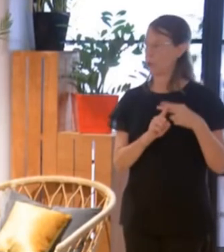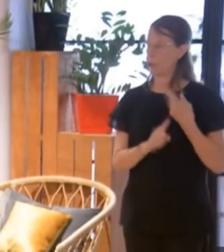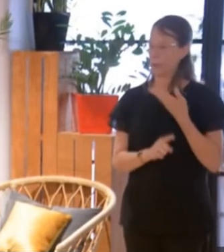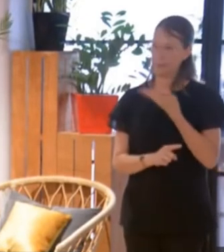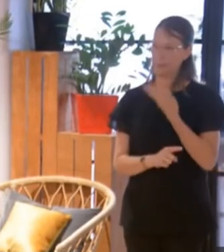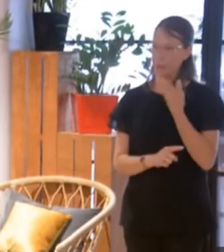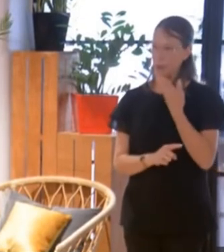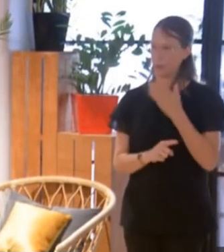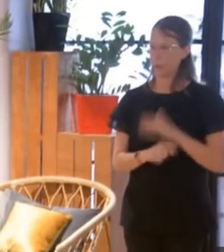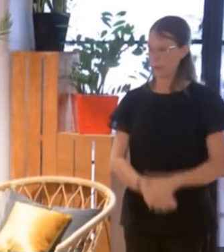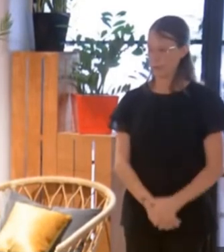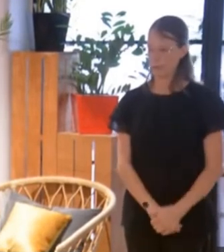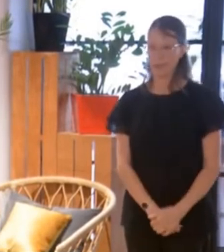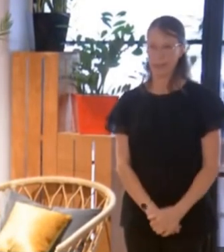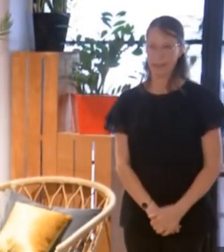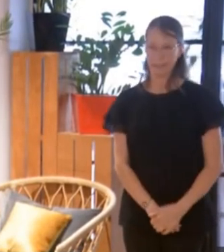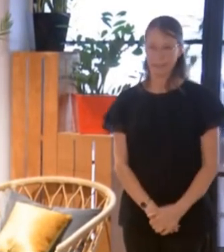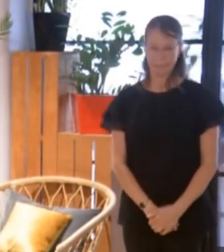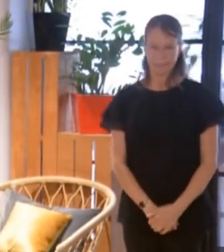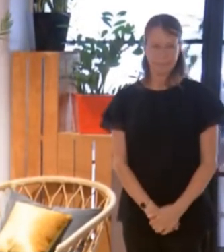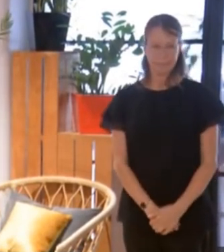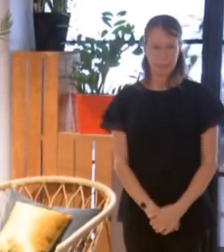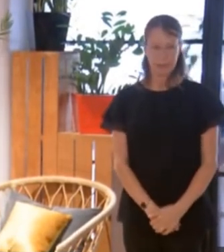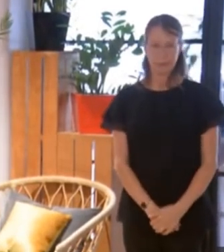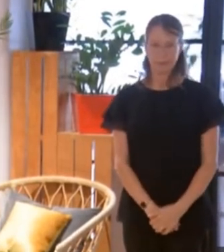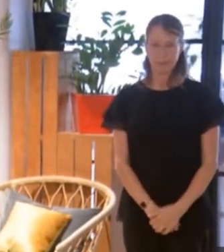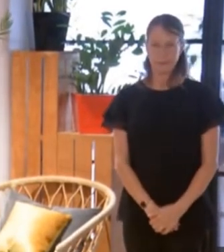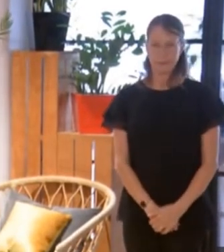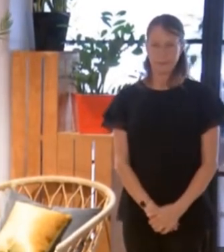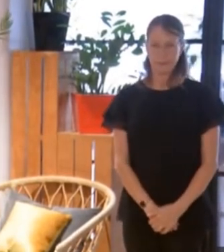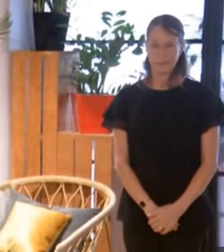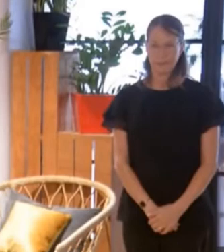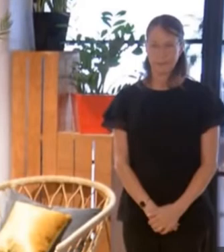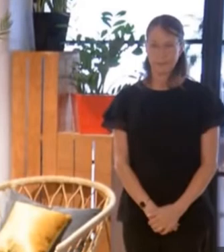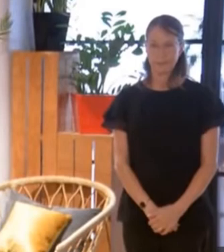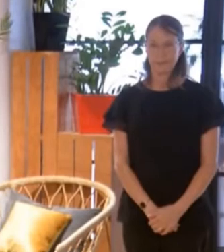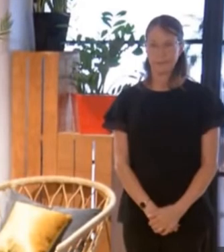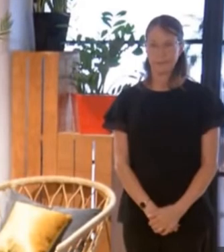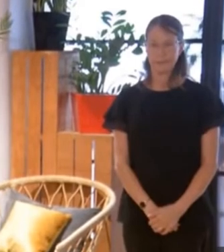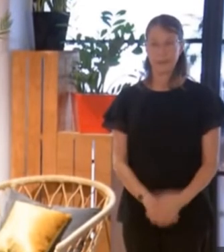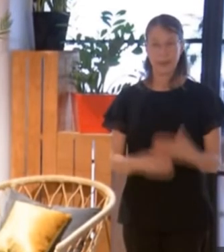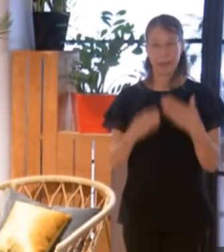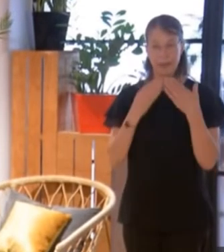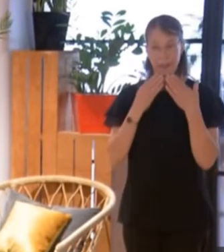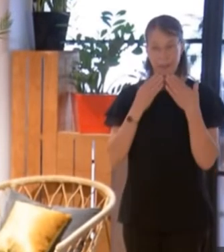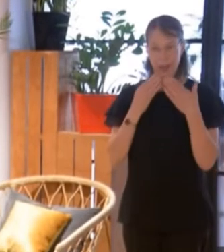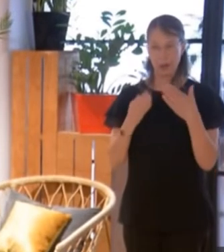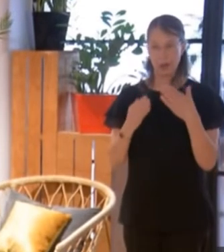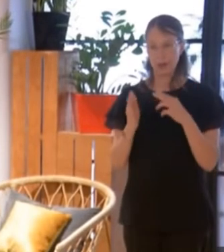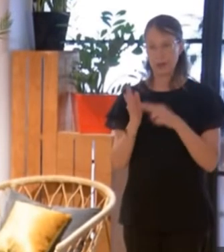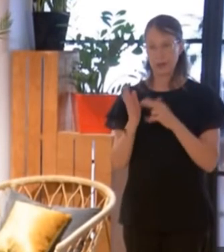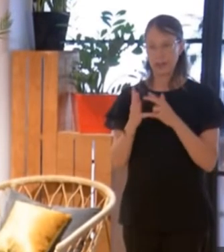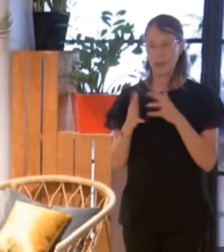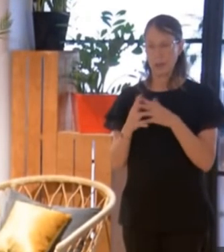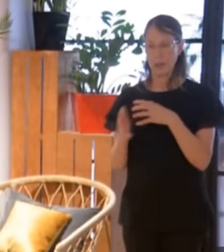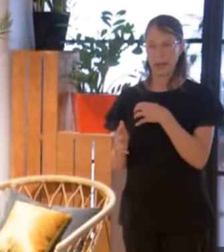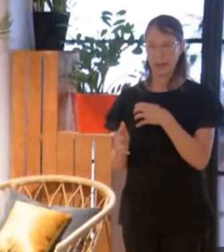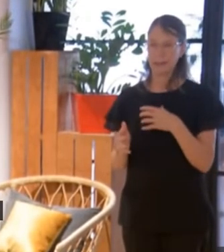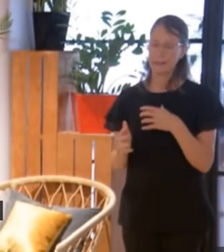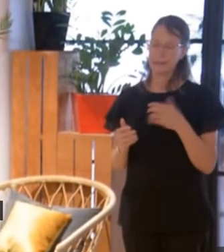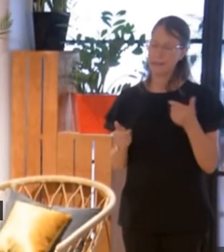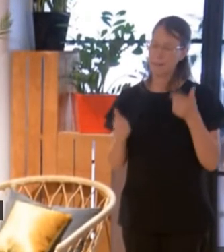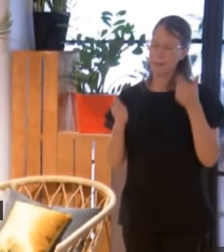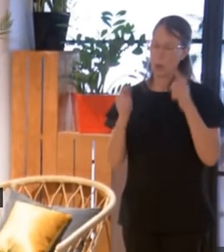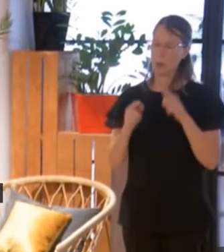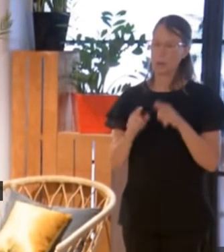in the review. Well, thank you to the Premier, to Minister Taylor